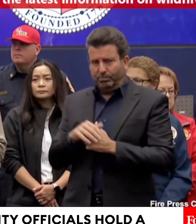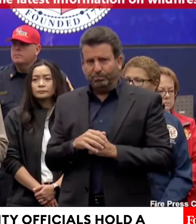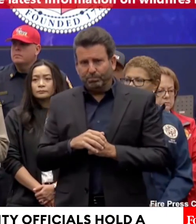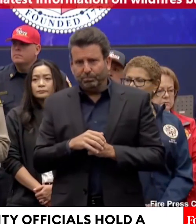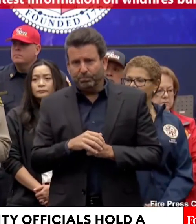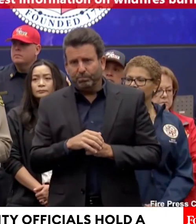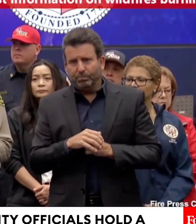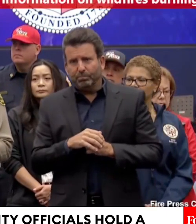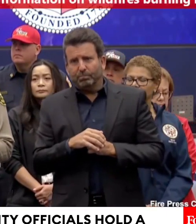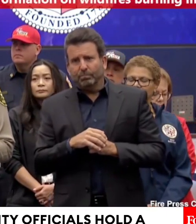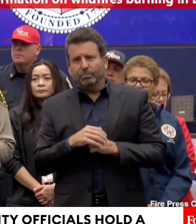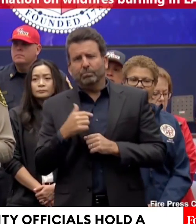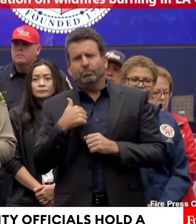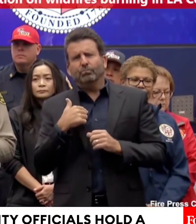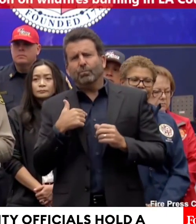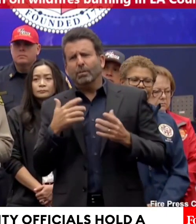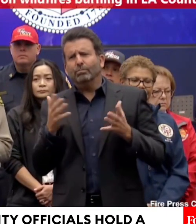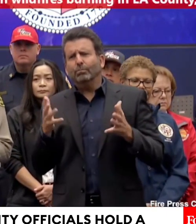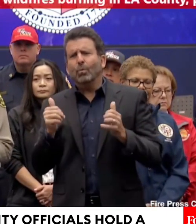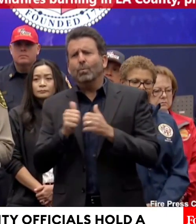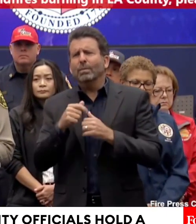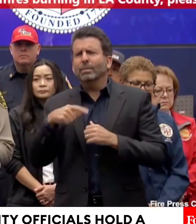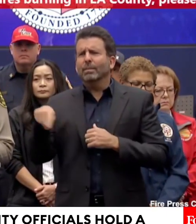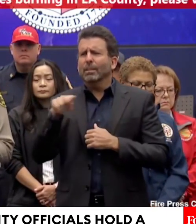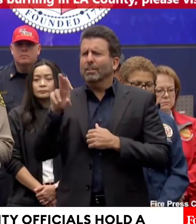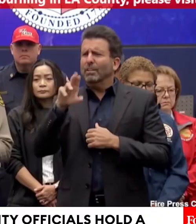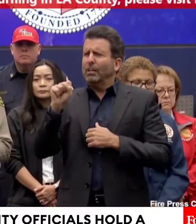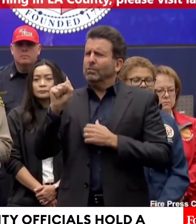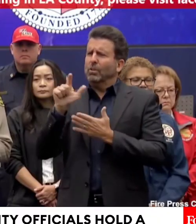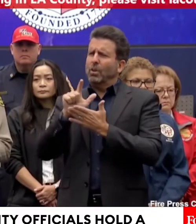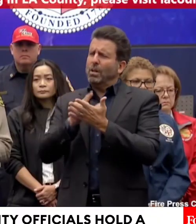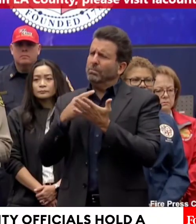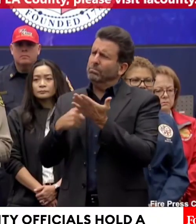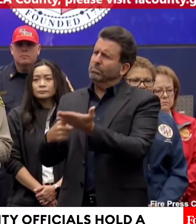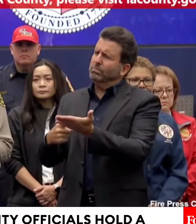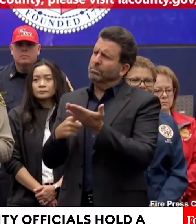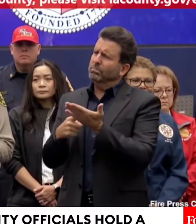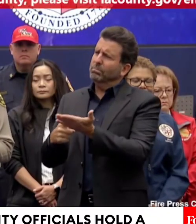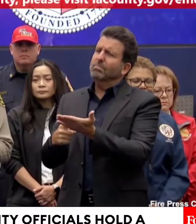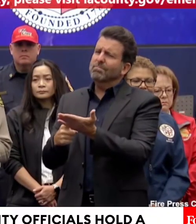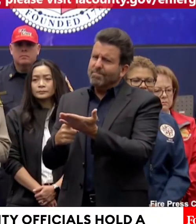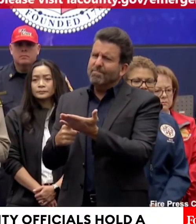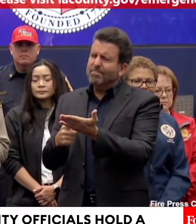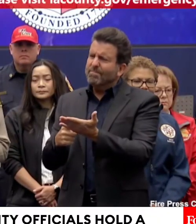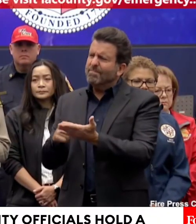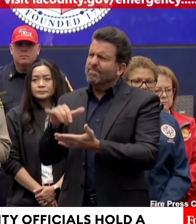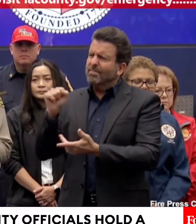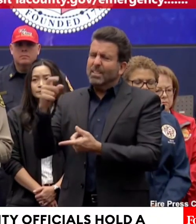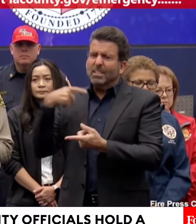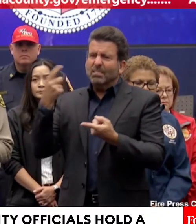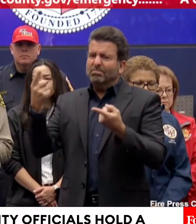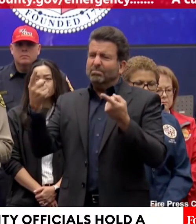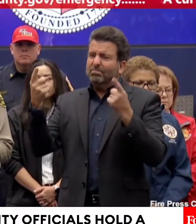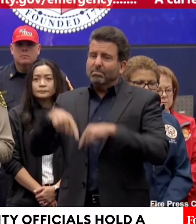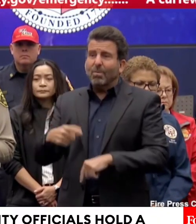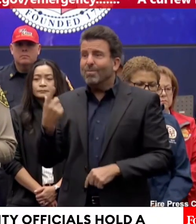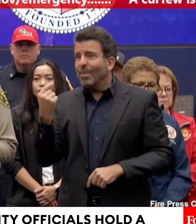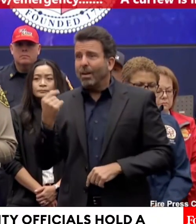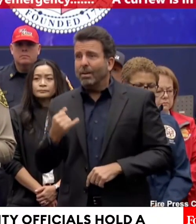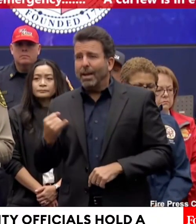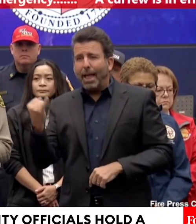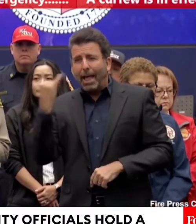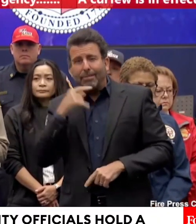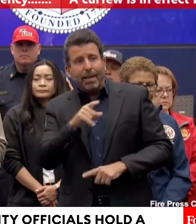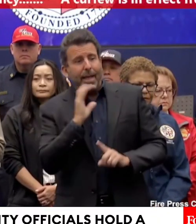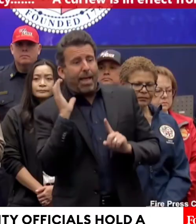Attorney here. They are all eager to prosecute anybody who is taking advantage of our residents during this